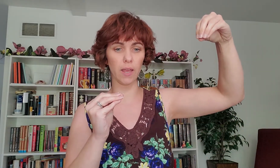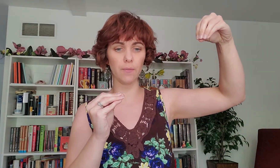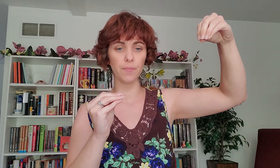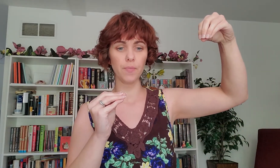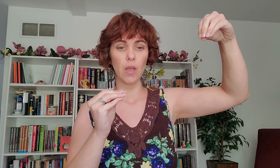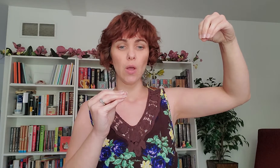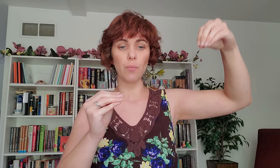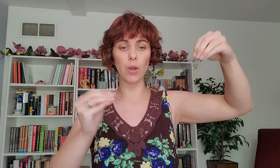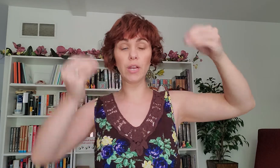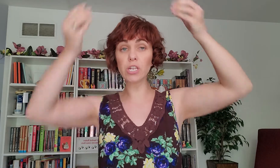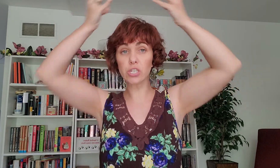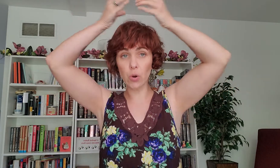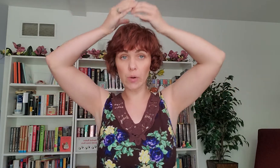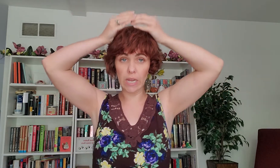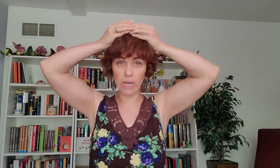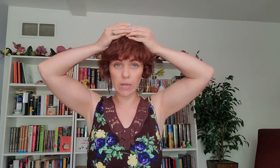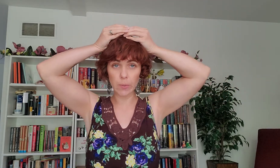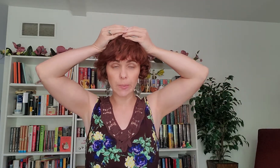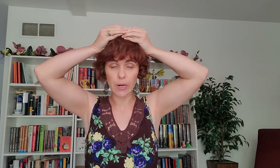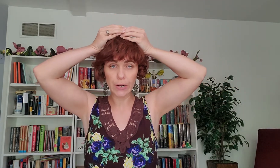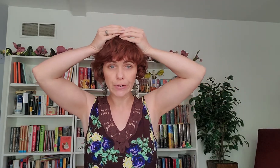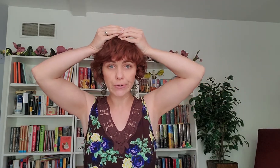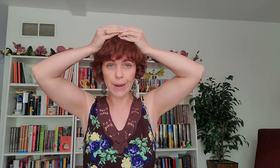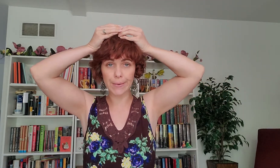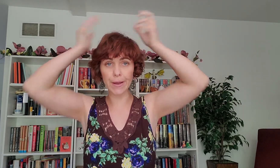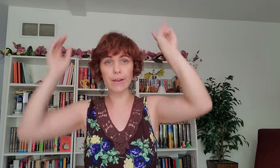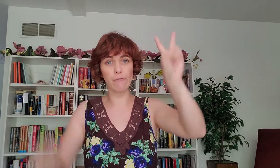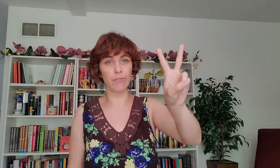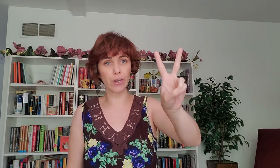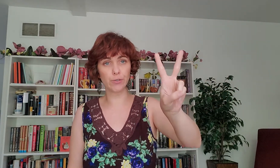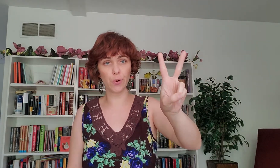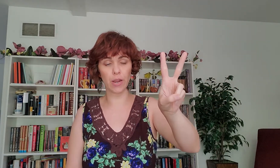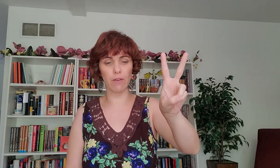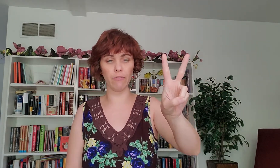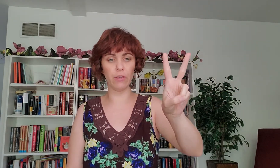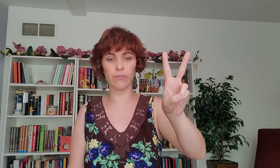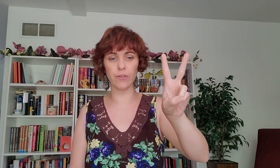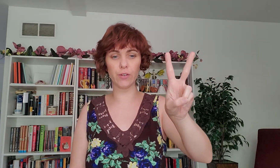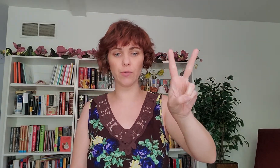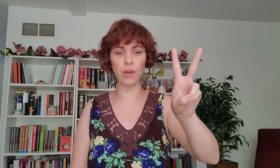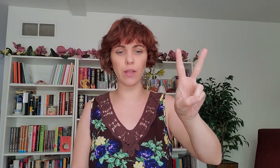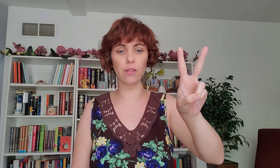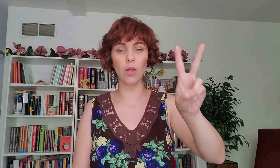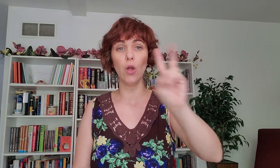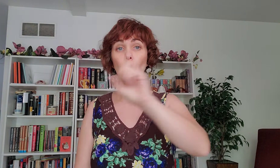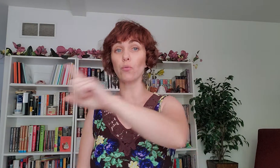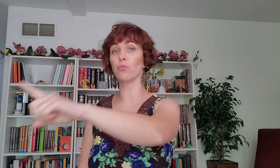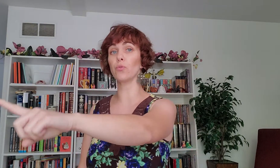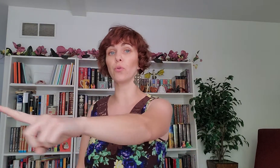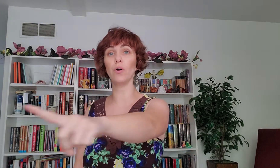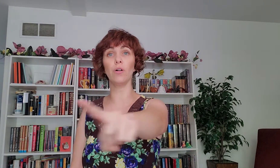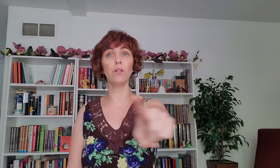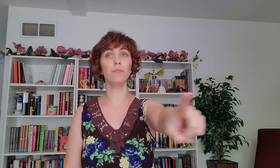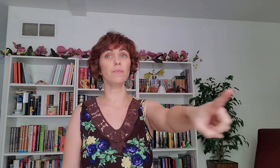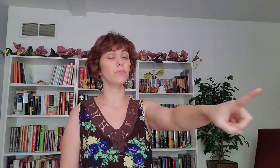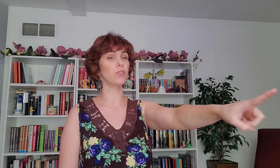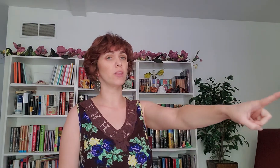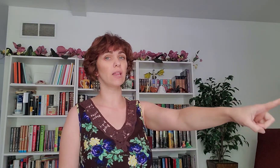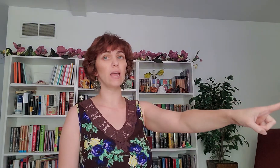again. British Queen, we put our crown on. Victoria, V for Victoria's rule, just like